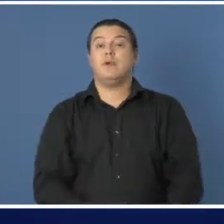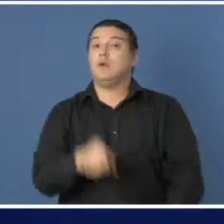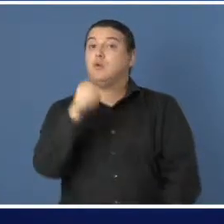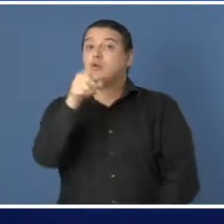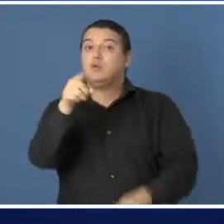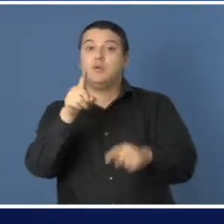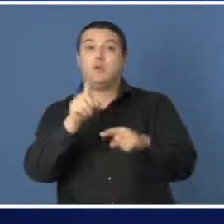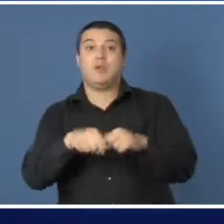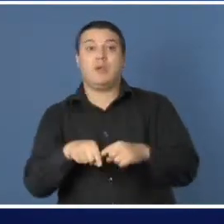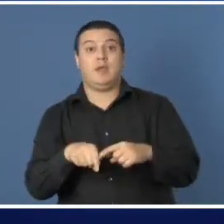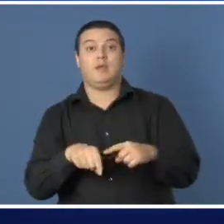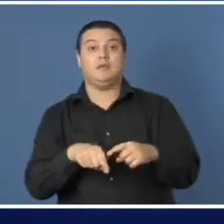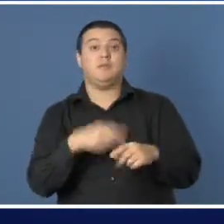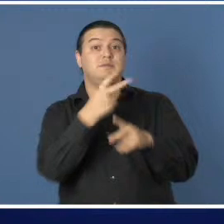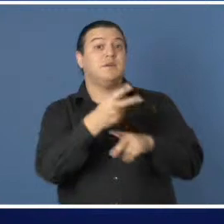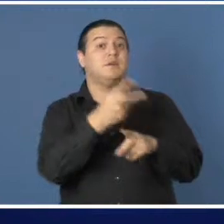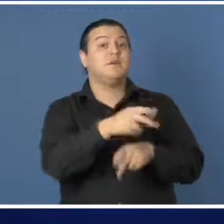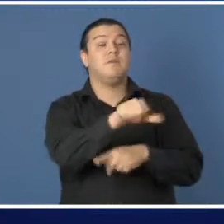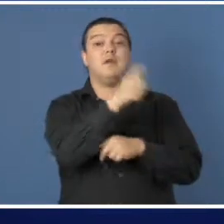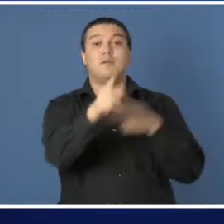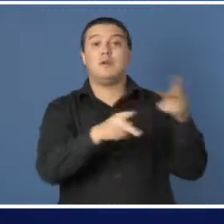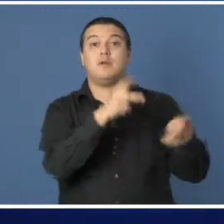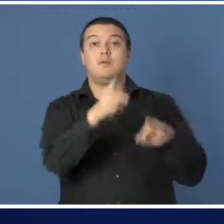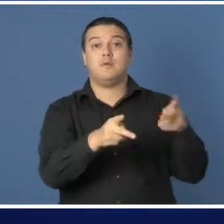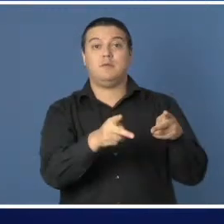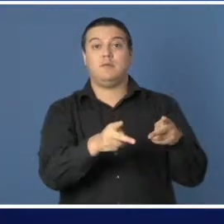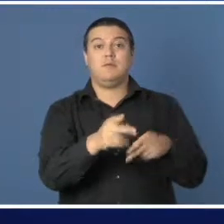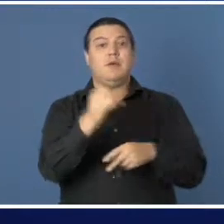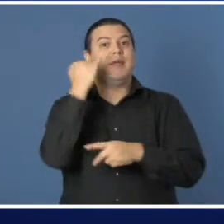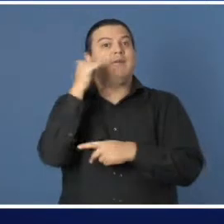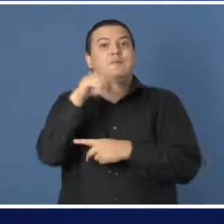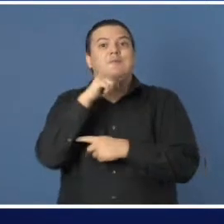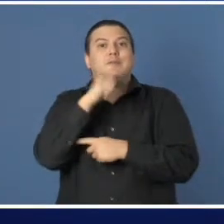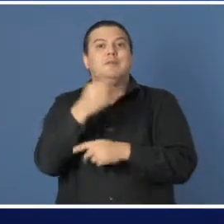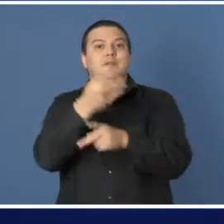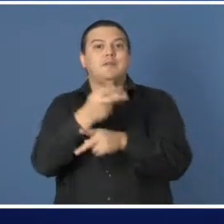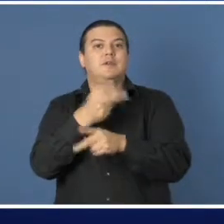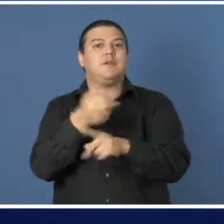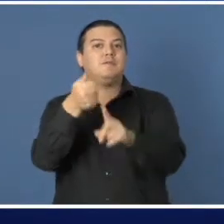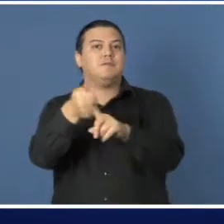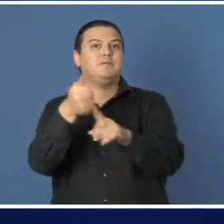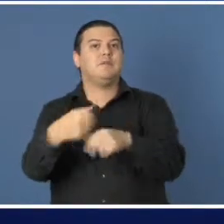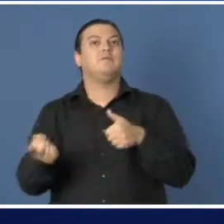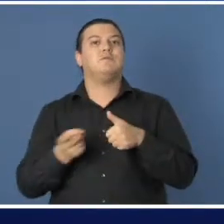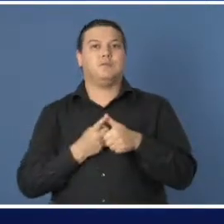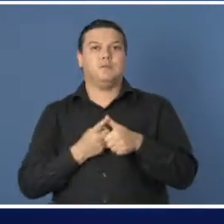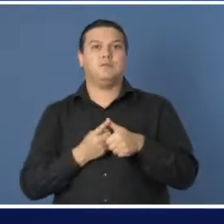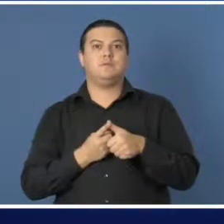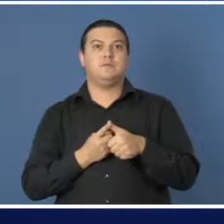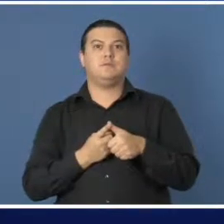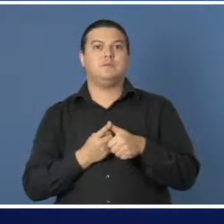You will not be able to help care for others If you do not also care for yourself